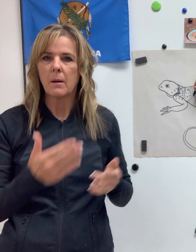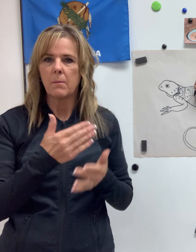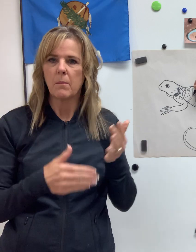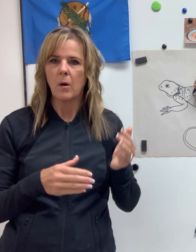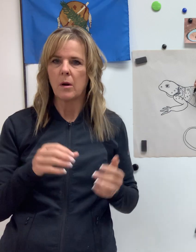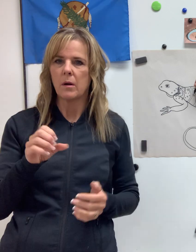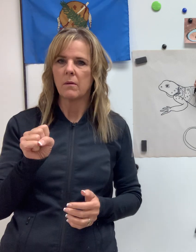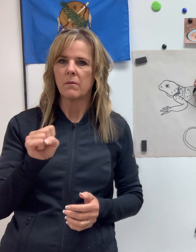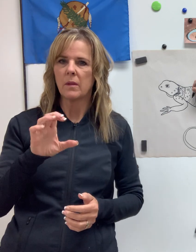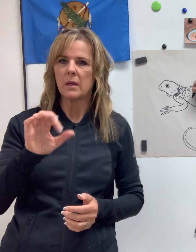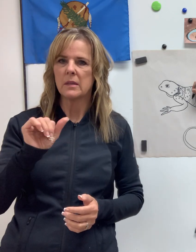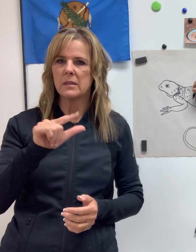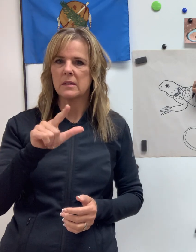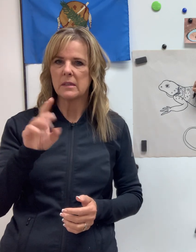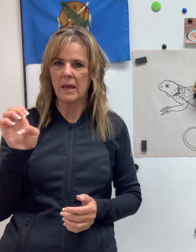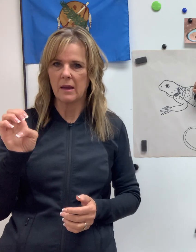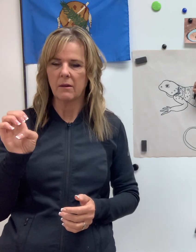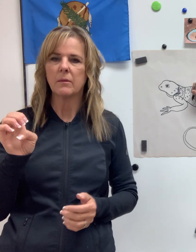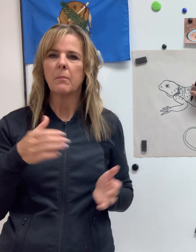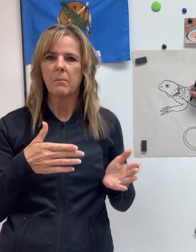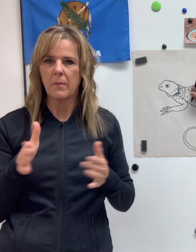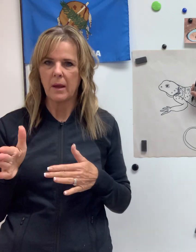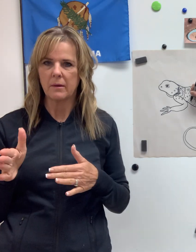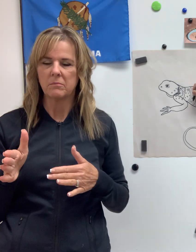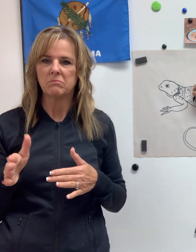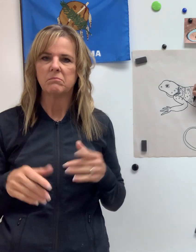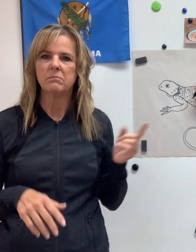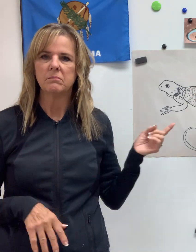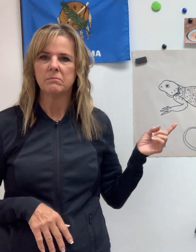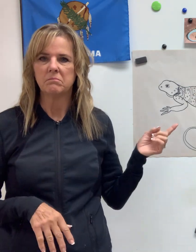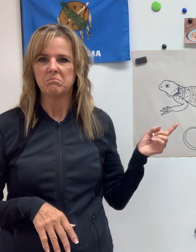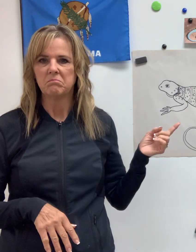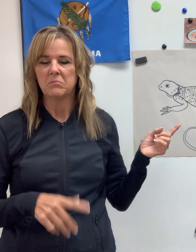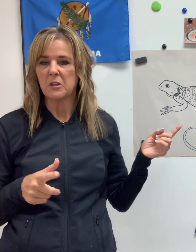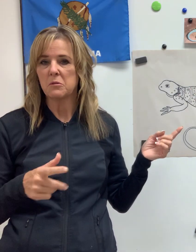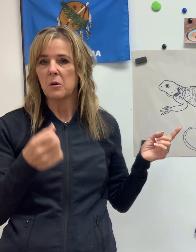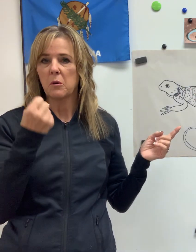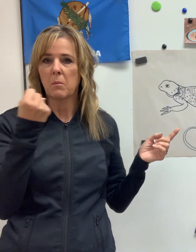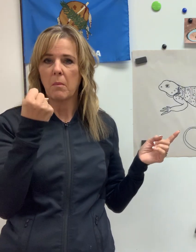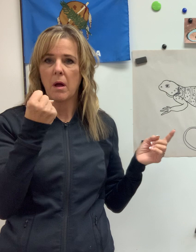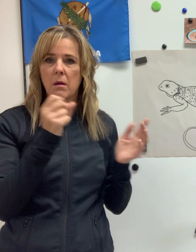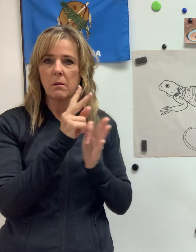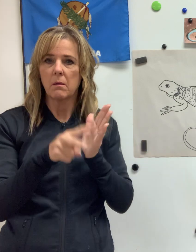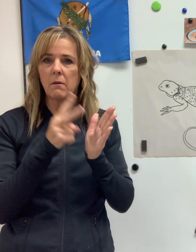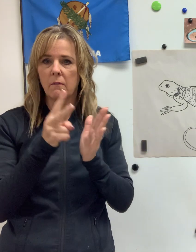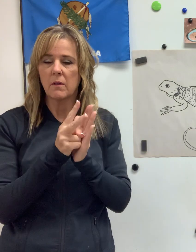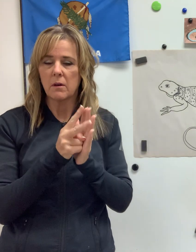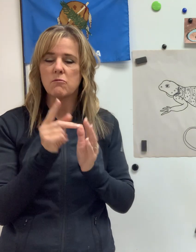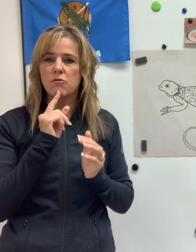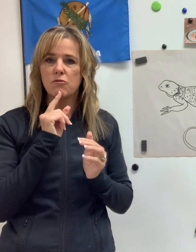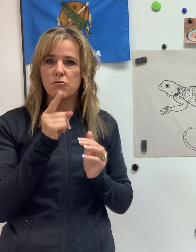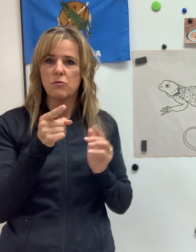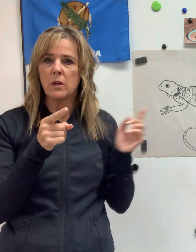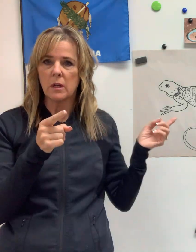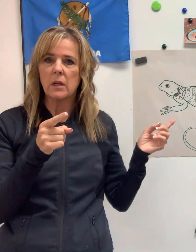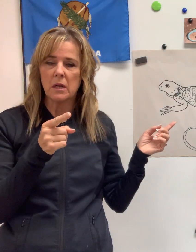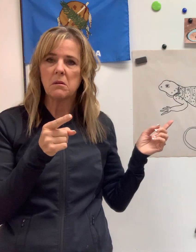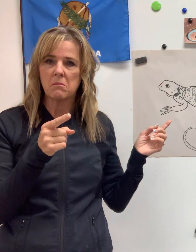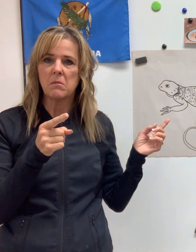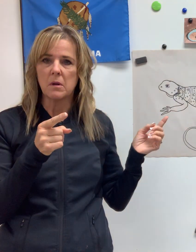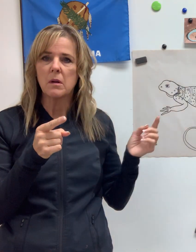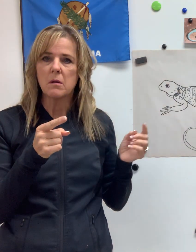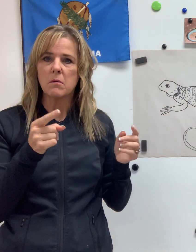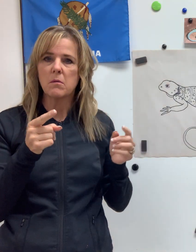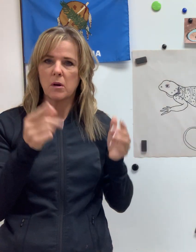pattern. And as always, guys, this could be a point where you wanted to pause the video and really get into that